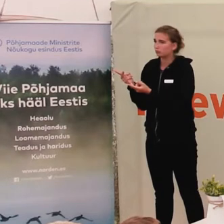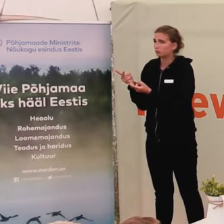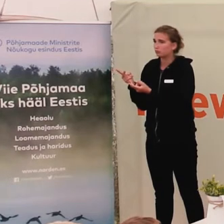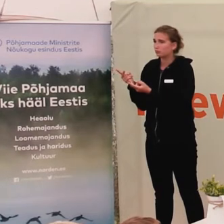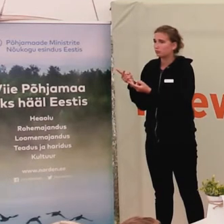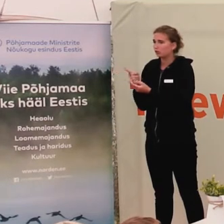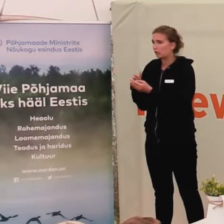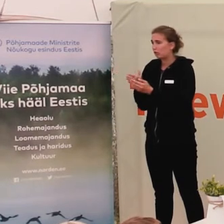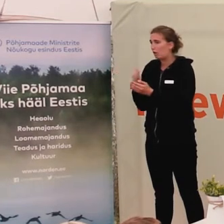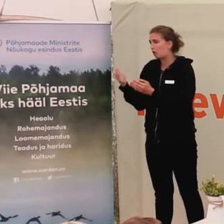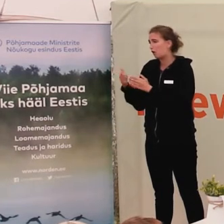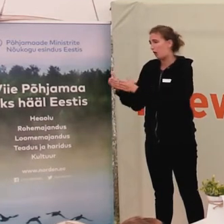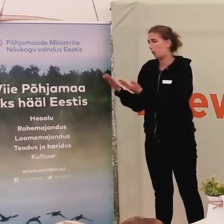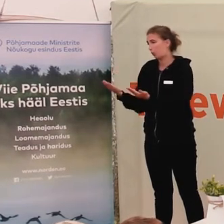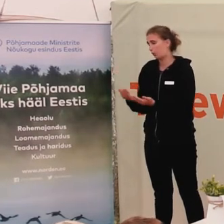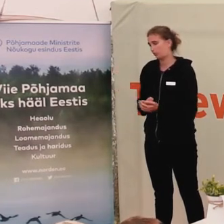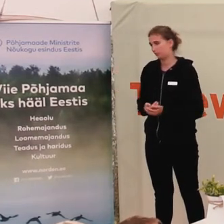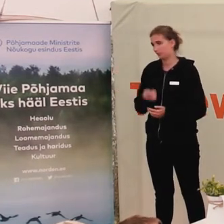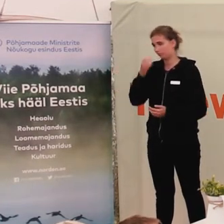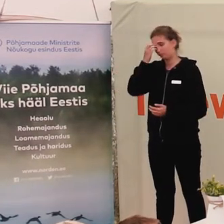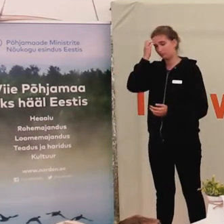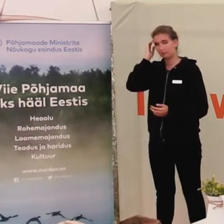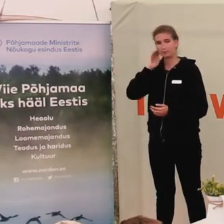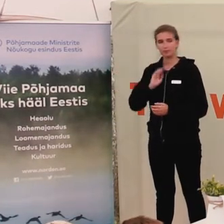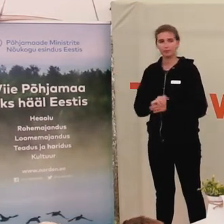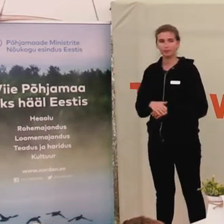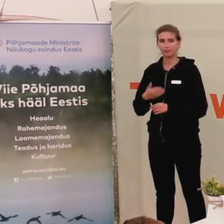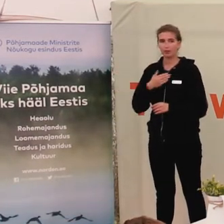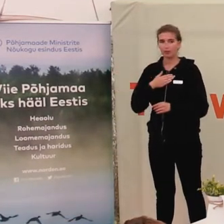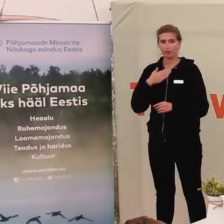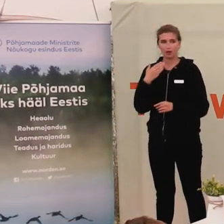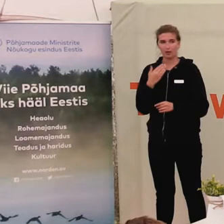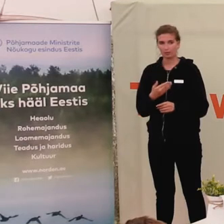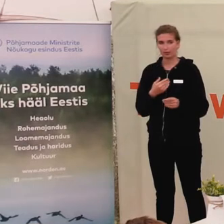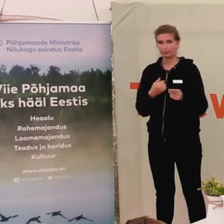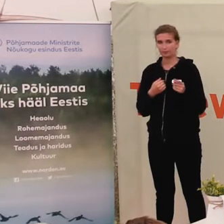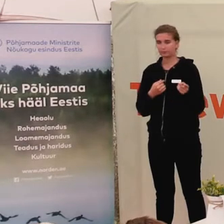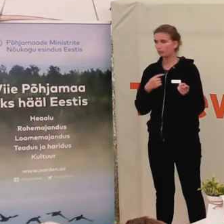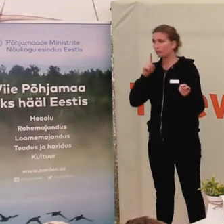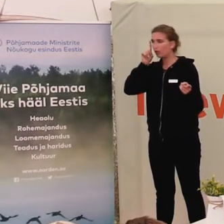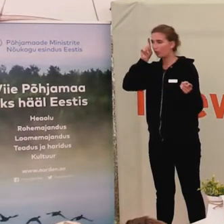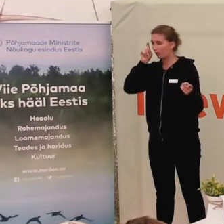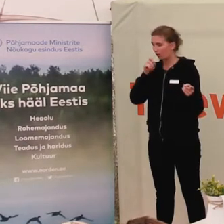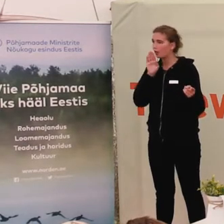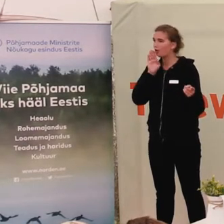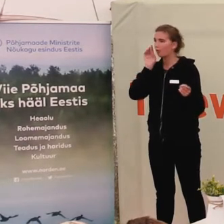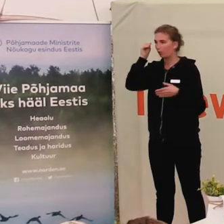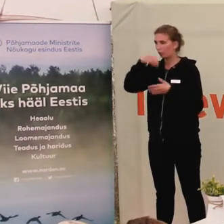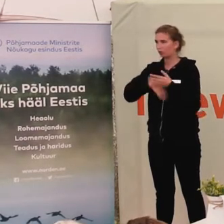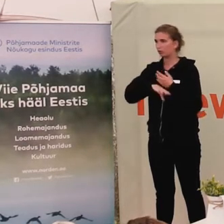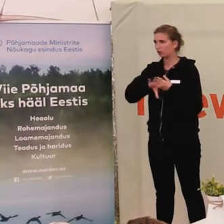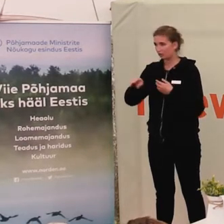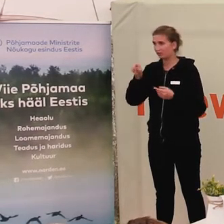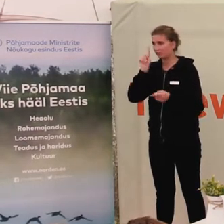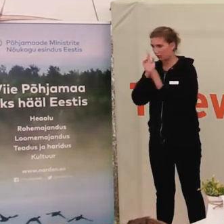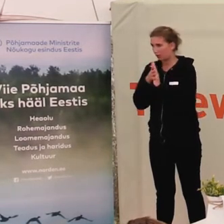Okay, we have a question from the back and then from the front. So, thank you very much. I assume all of you think that our planet is in